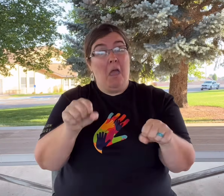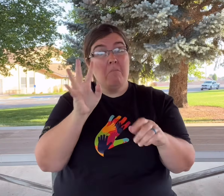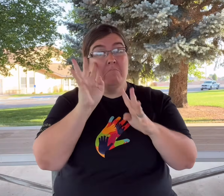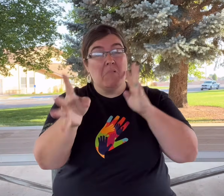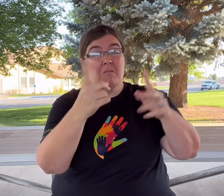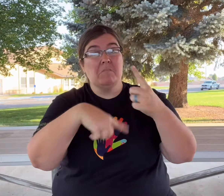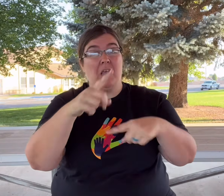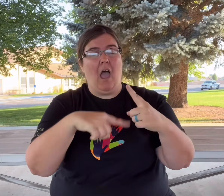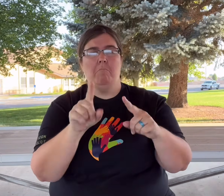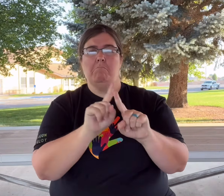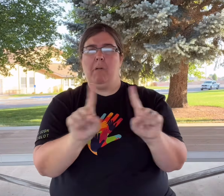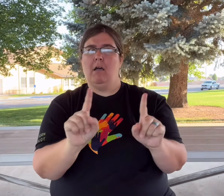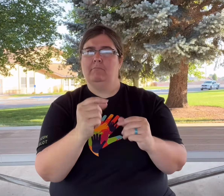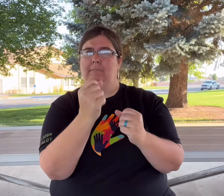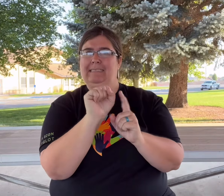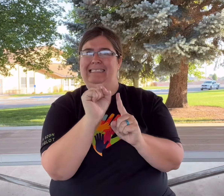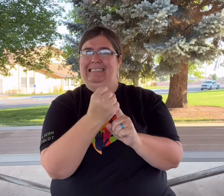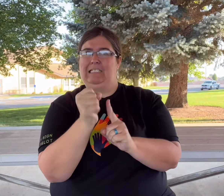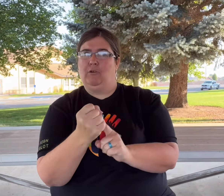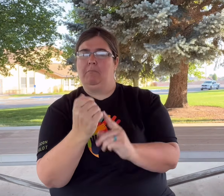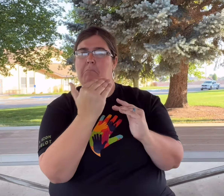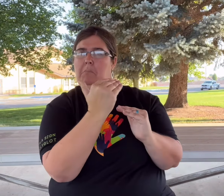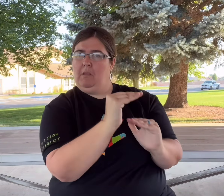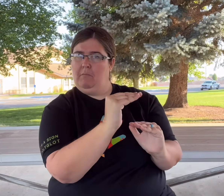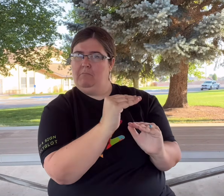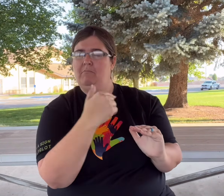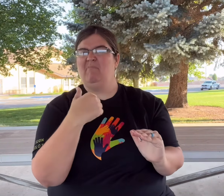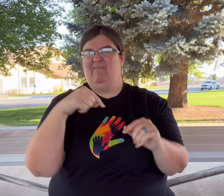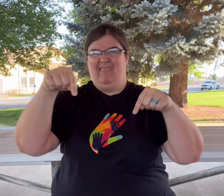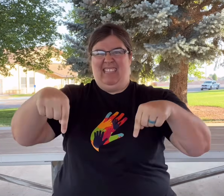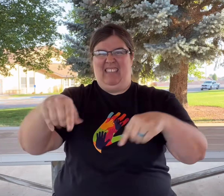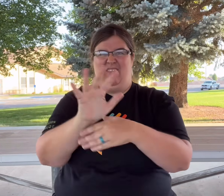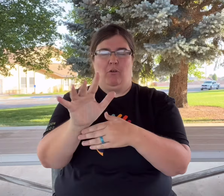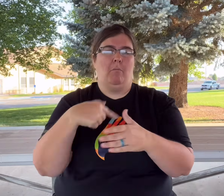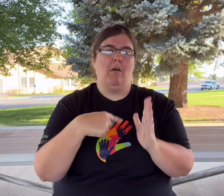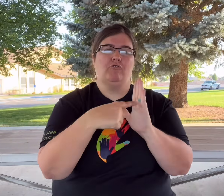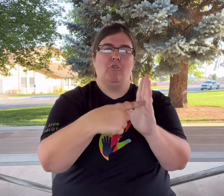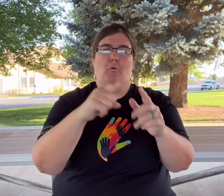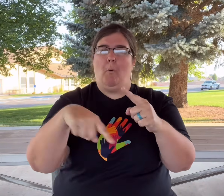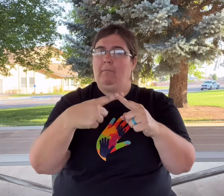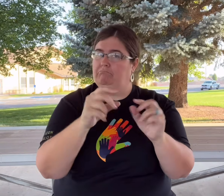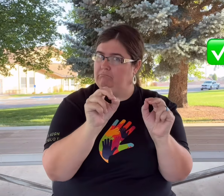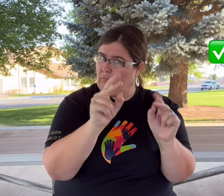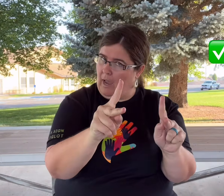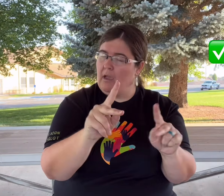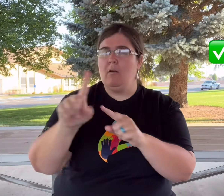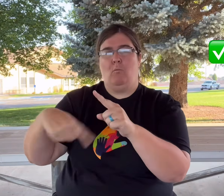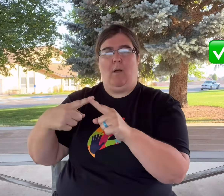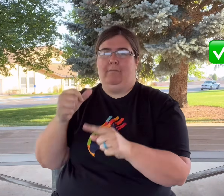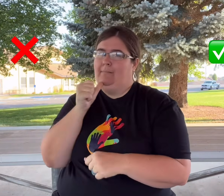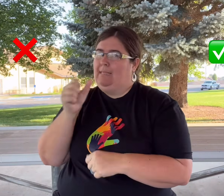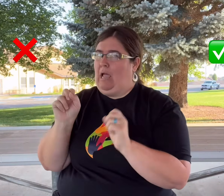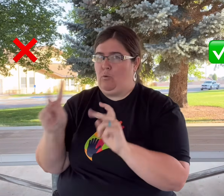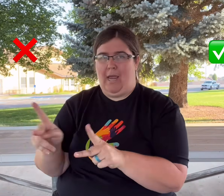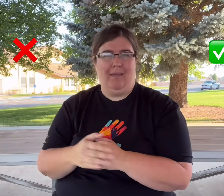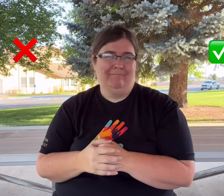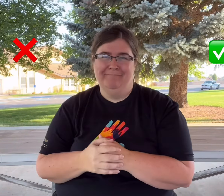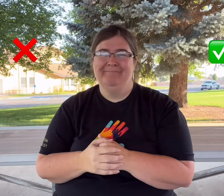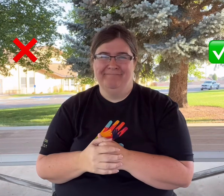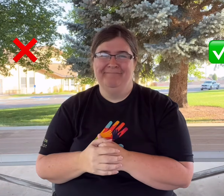make up signs in specific limited situations. So in this video, I'm going to show you when it's okay to make up a sign and when it's not okay.